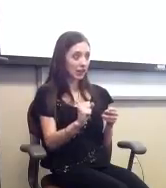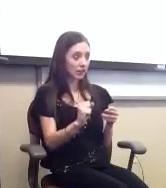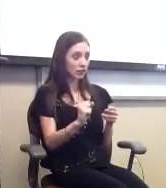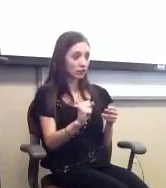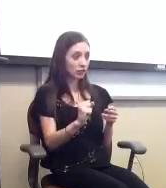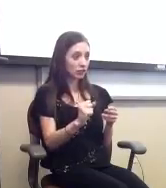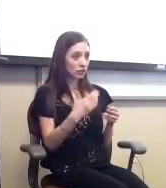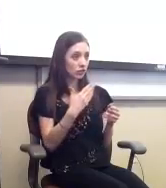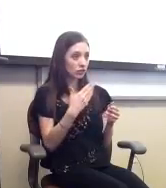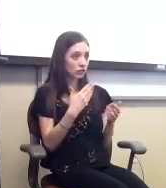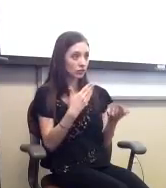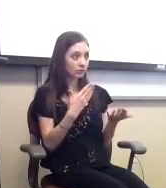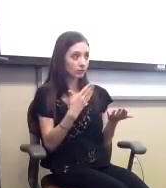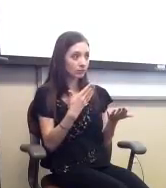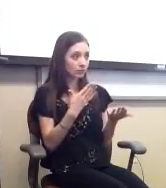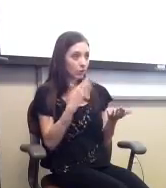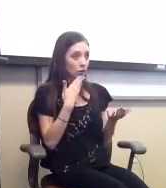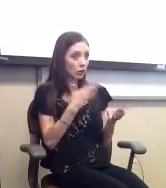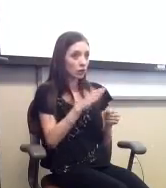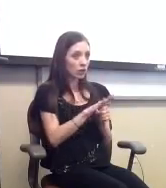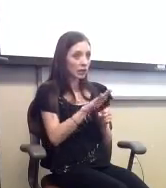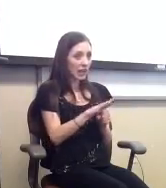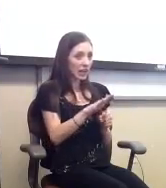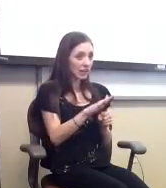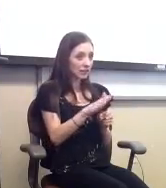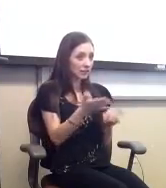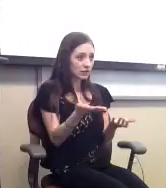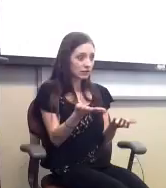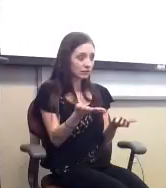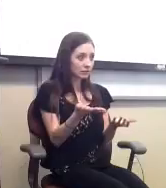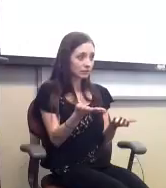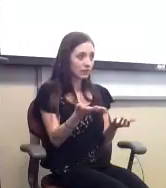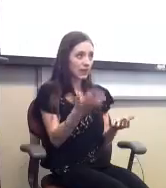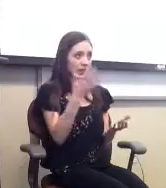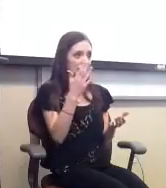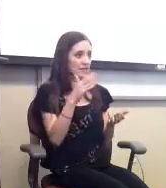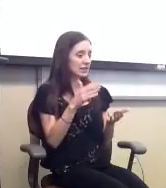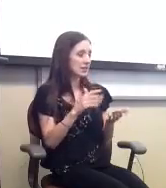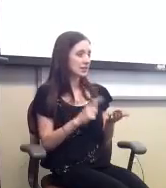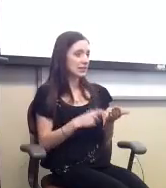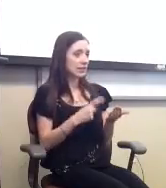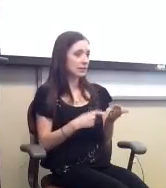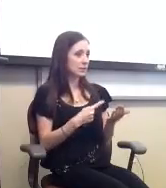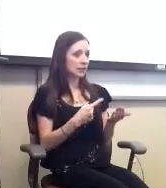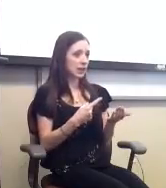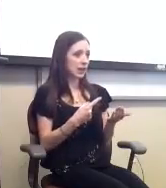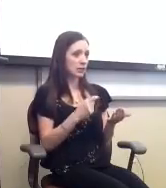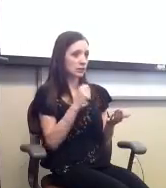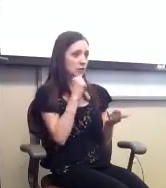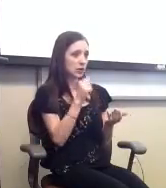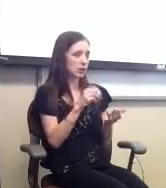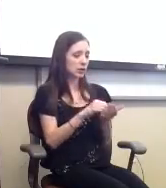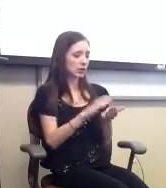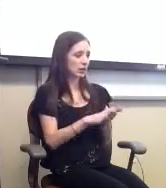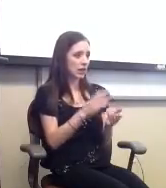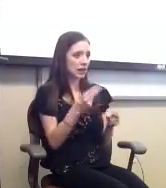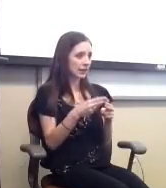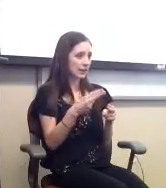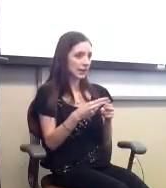as a dependent? Some clients have issues putting the names of their kids down on these papers. And I'm wondering, well, why are we requiring it? Because we really don't